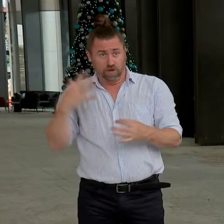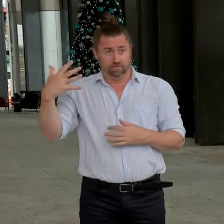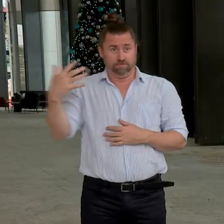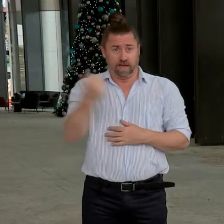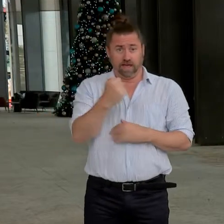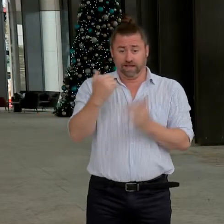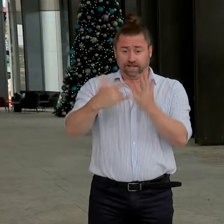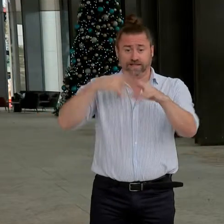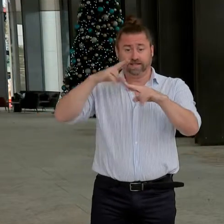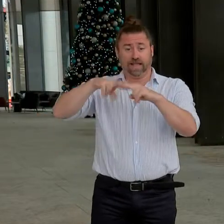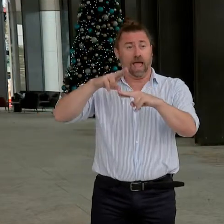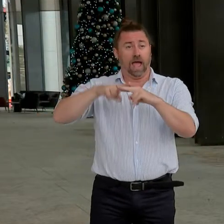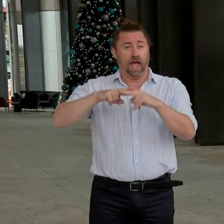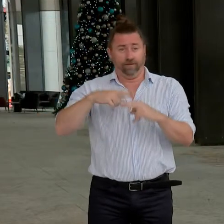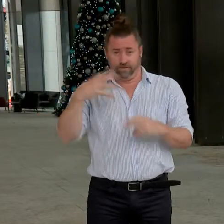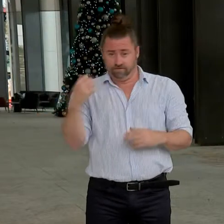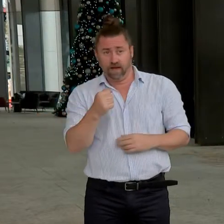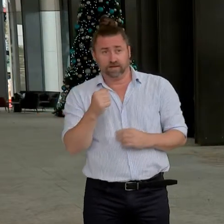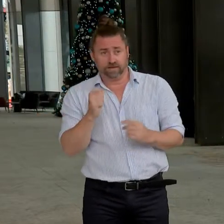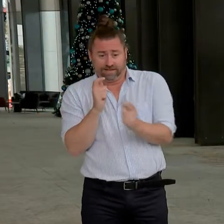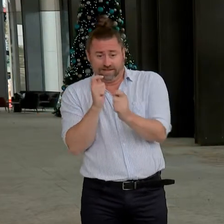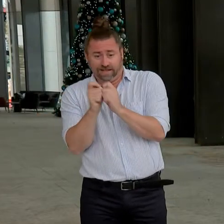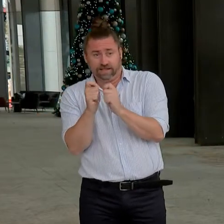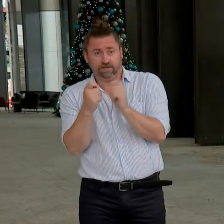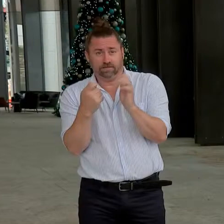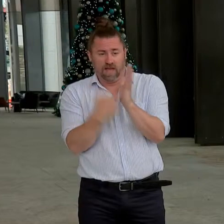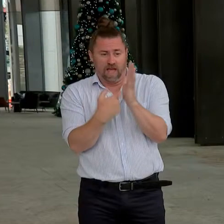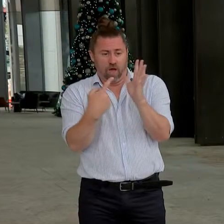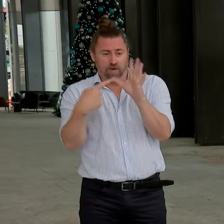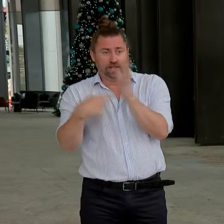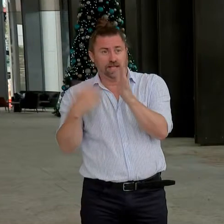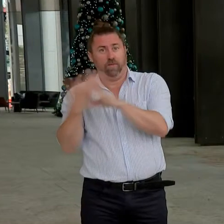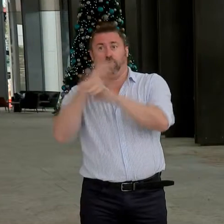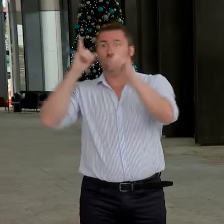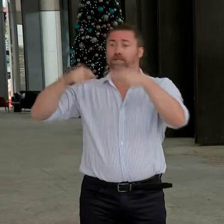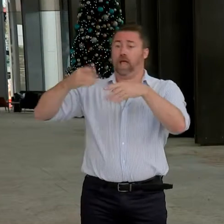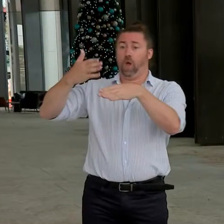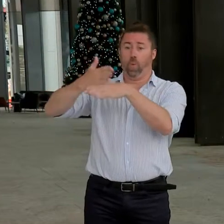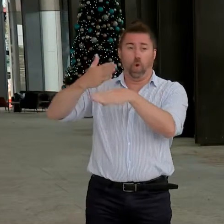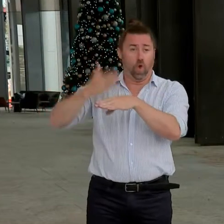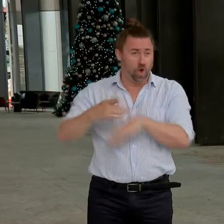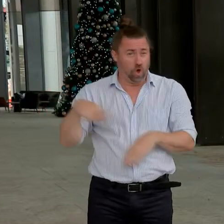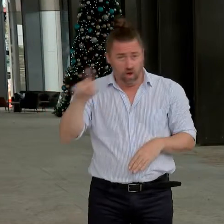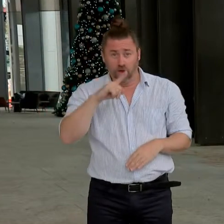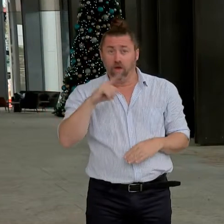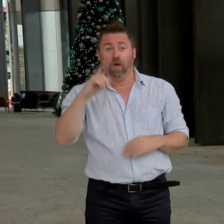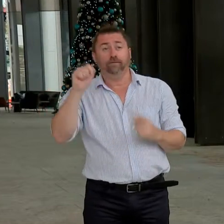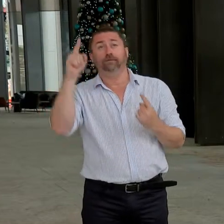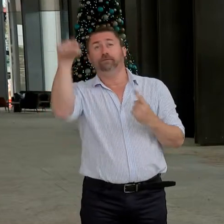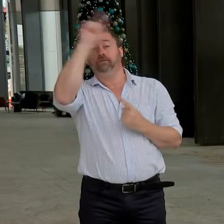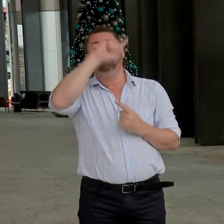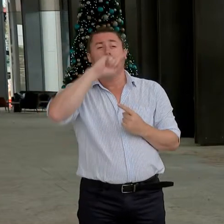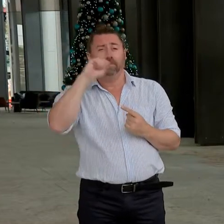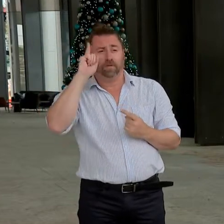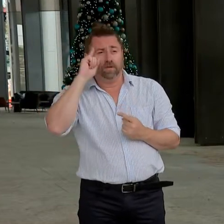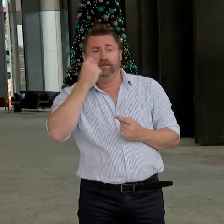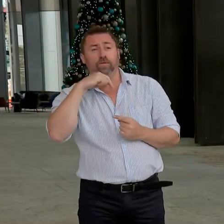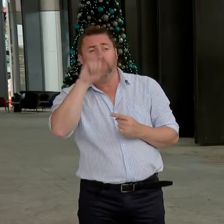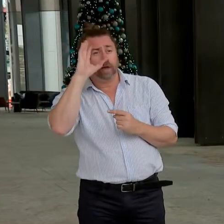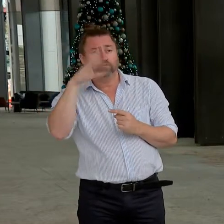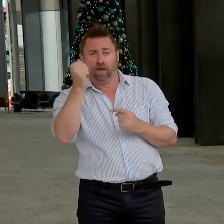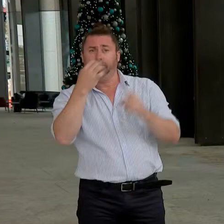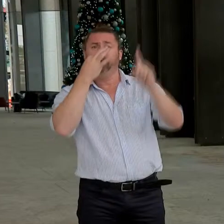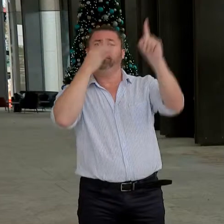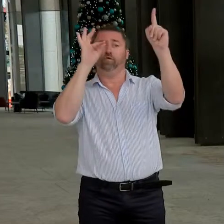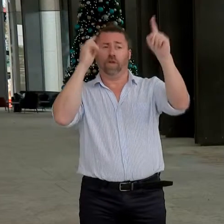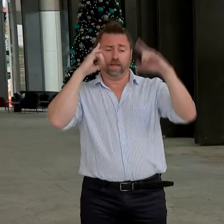risk of bringing COVID into the workplace. So, other countries have made this available for free. I think this is something the Commonwealth should be looking